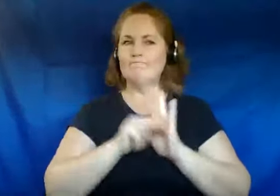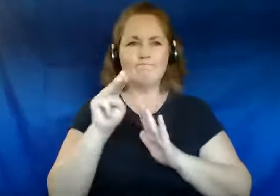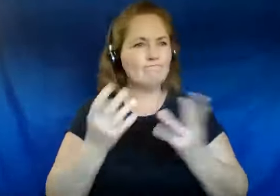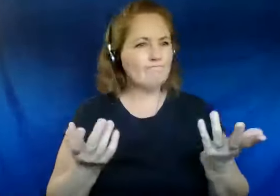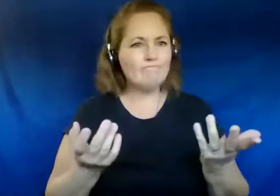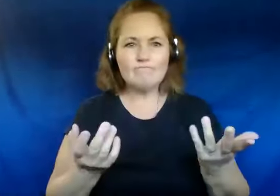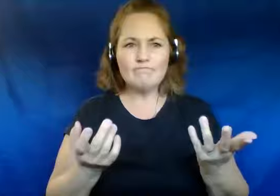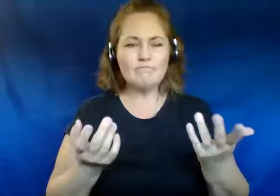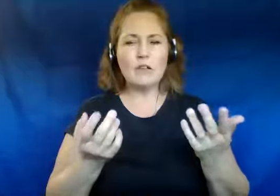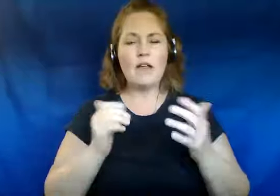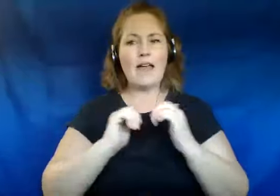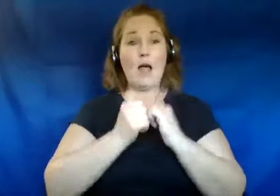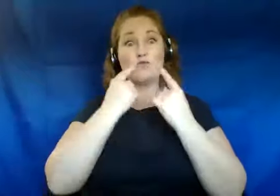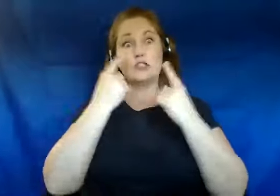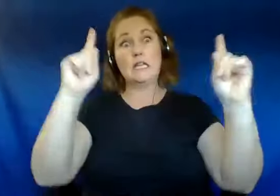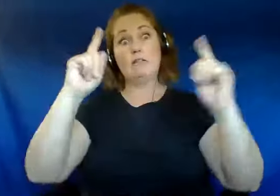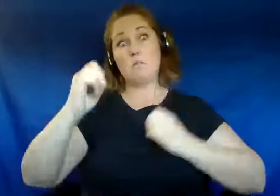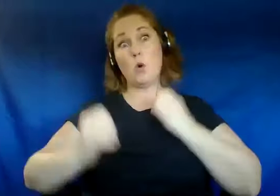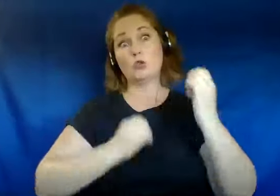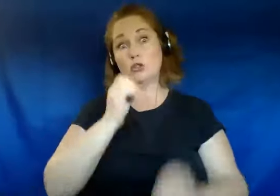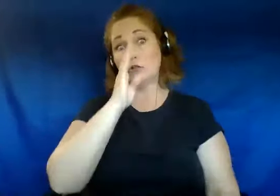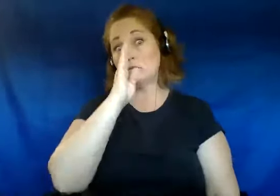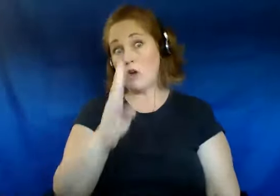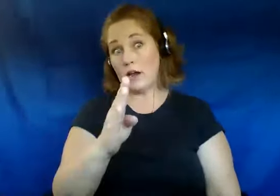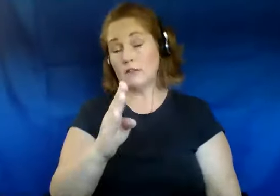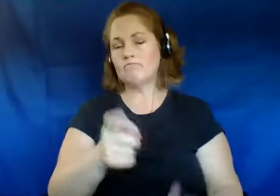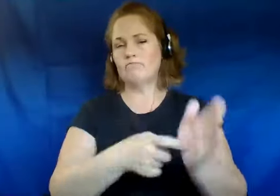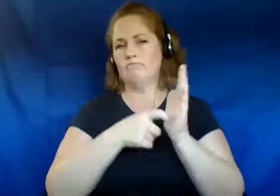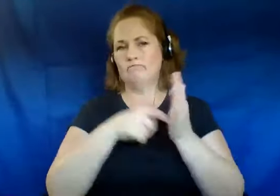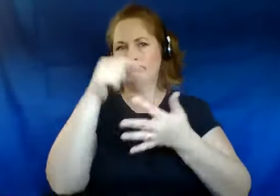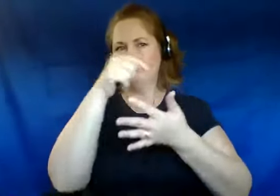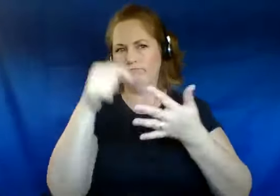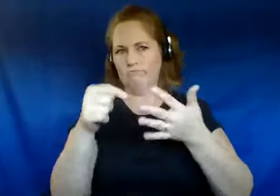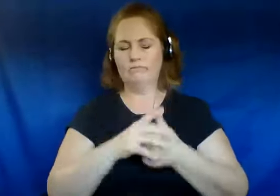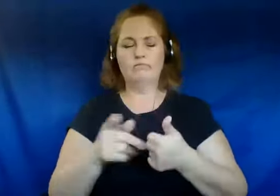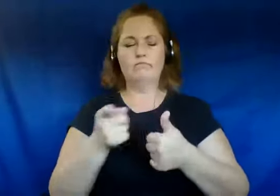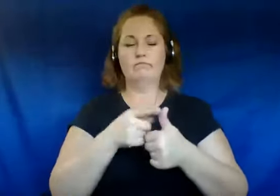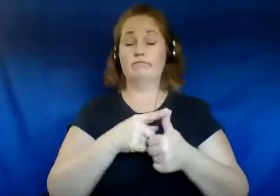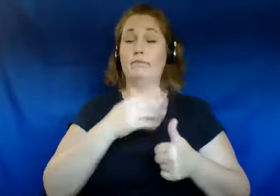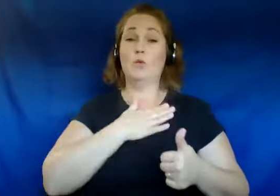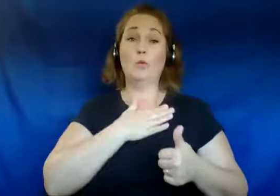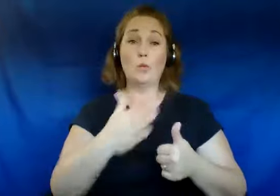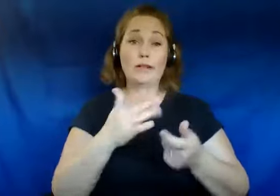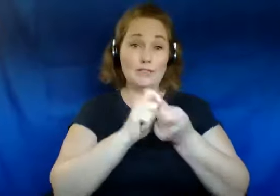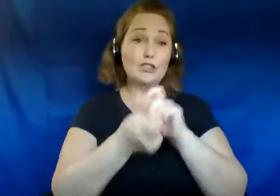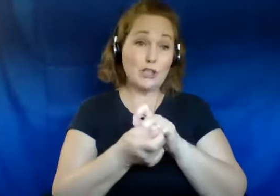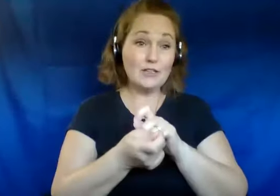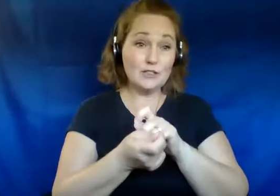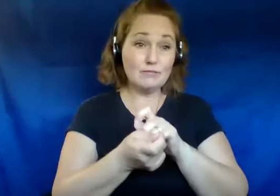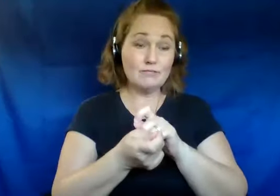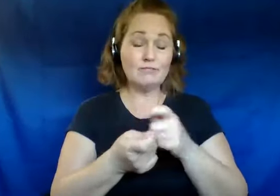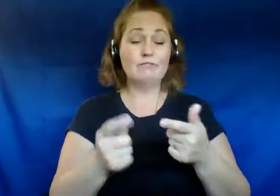emotional sobriety, we need a couple of attributes: a willingness to change and a power greater